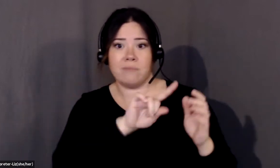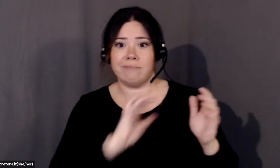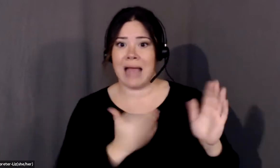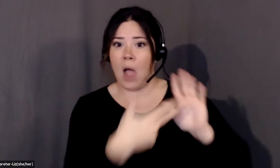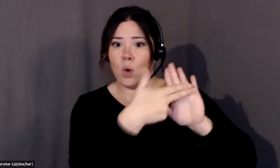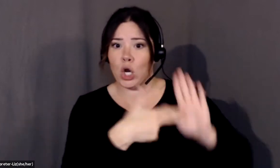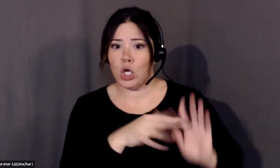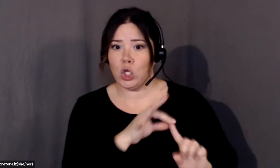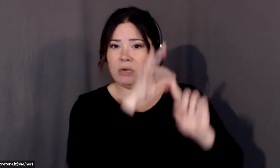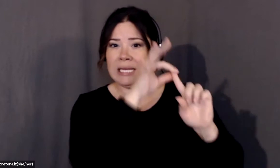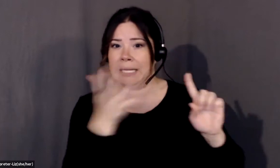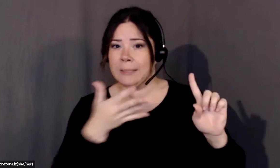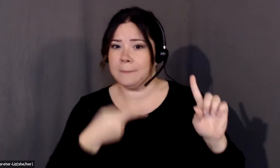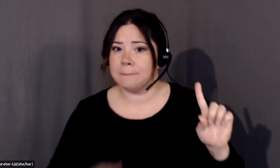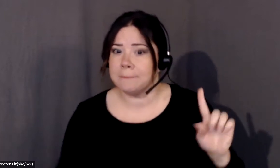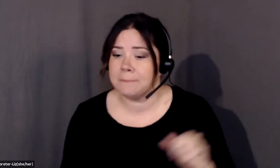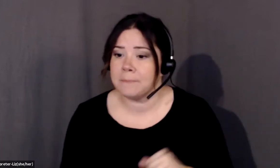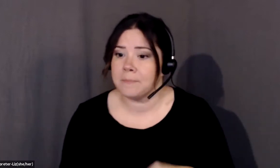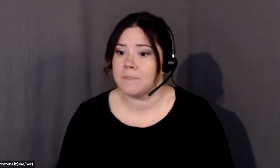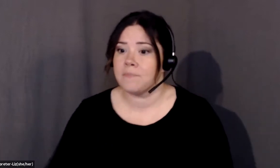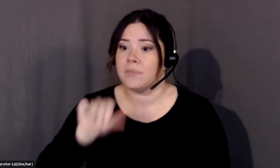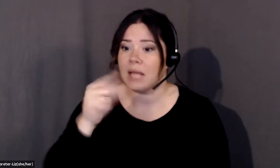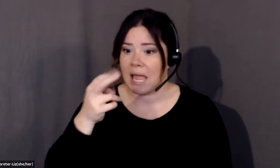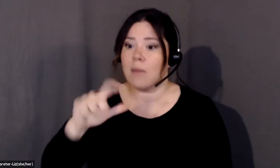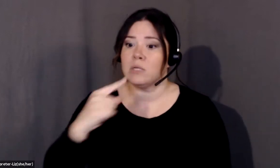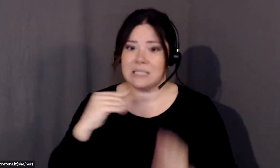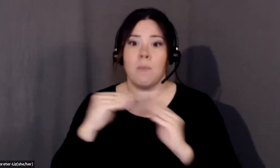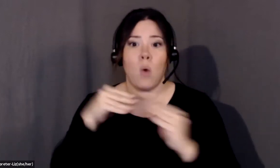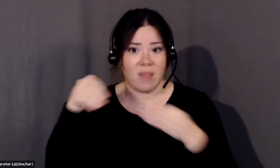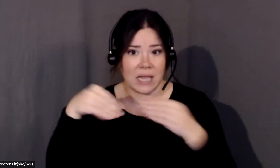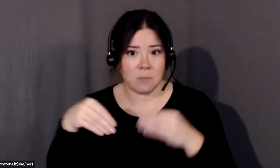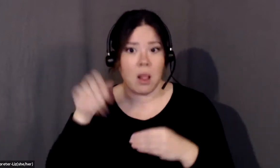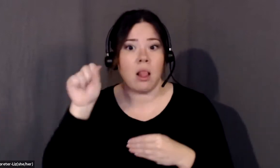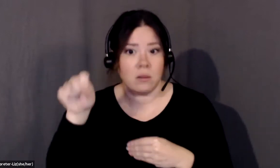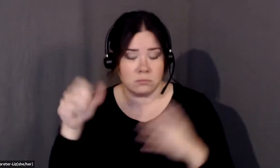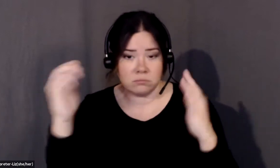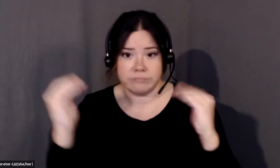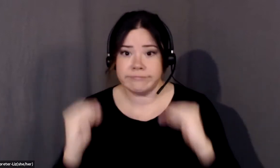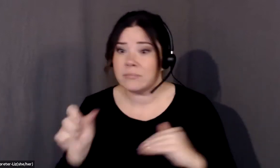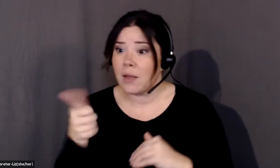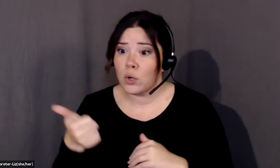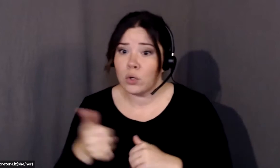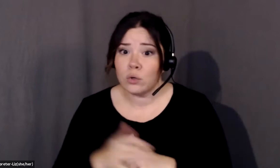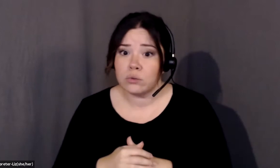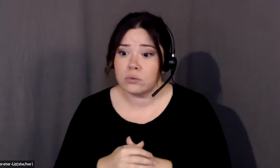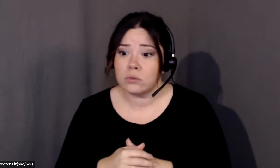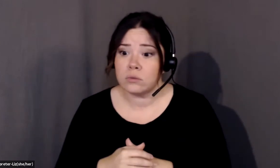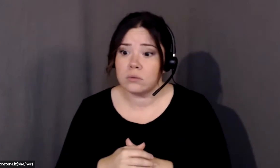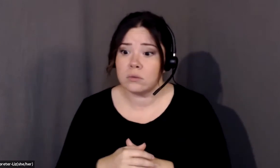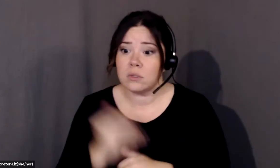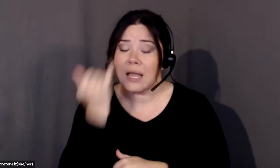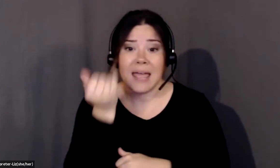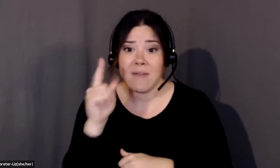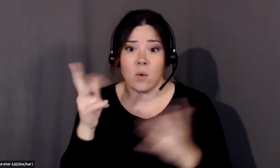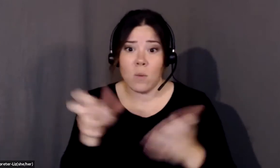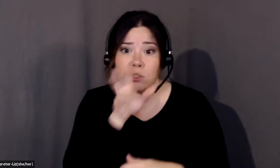so? April says more flexible. Great. What else? And if anybody wants to unmute,